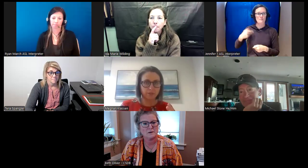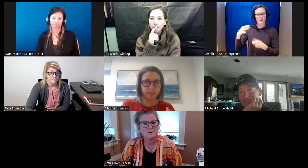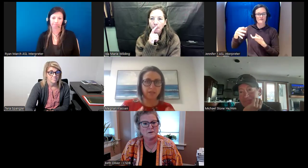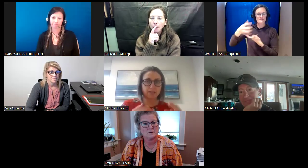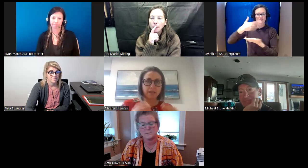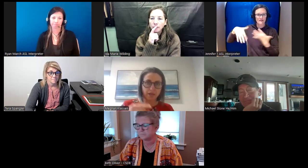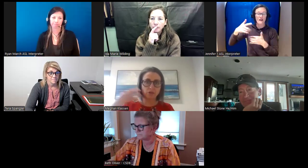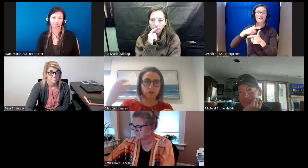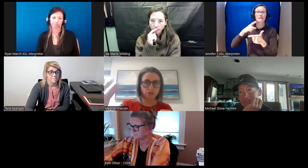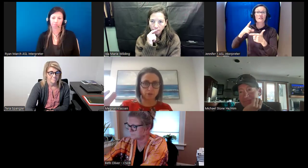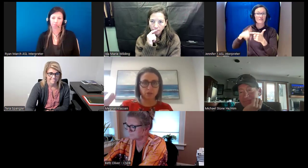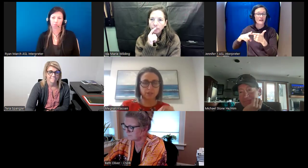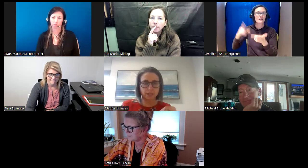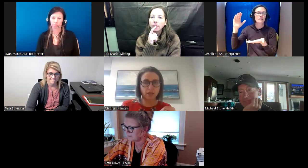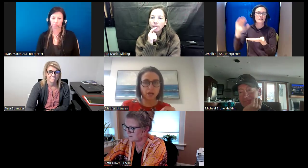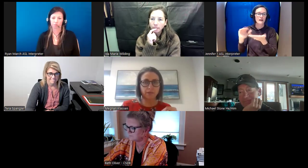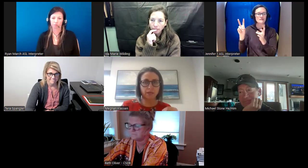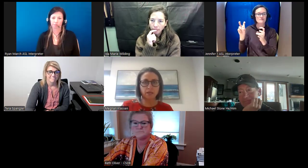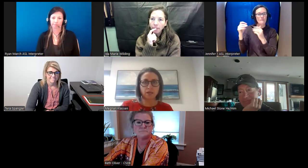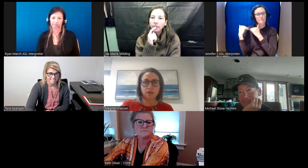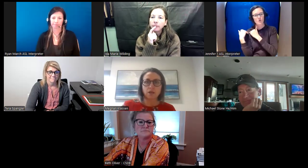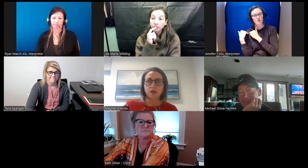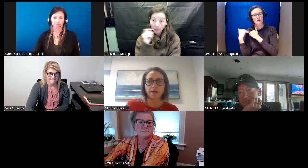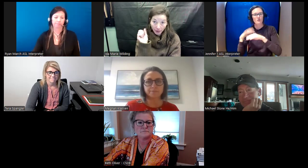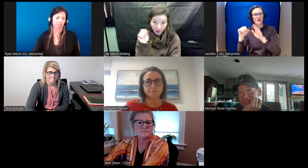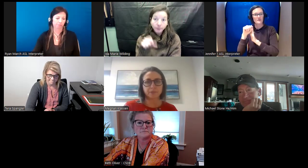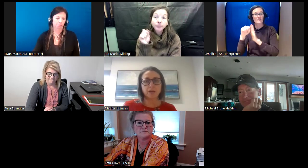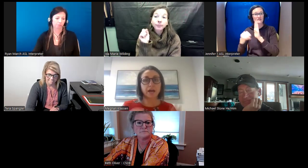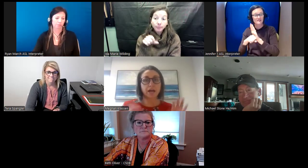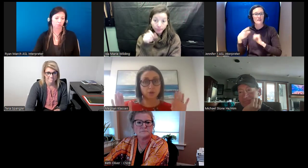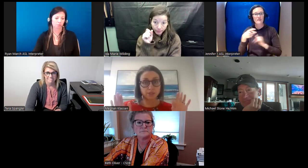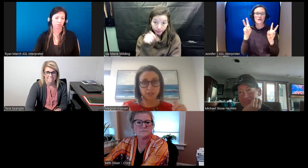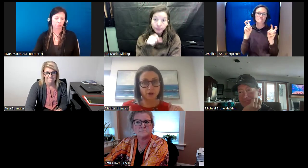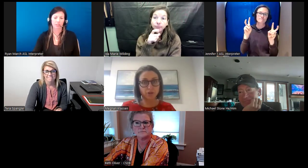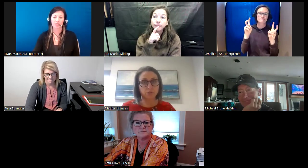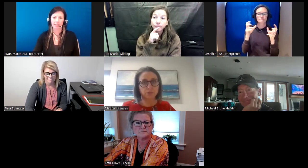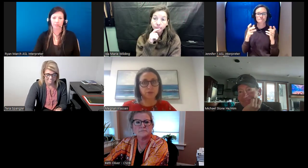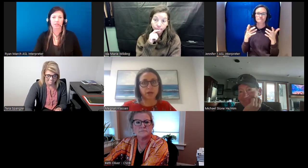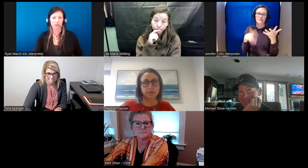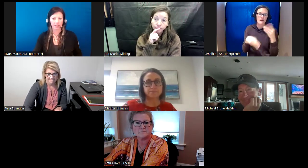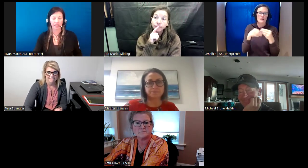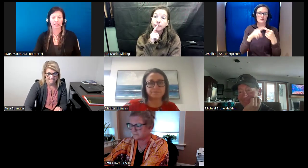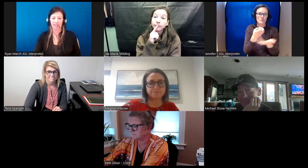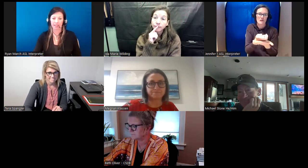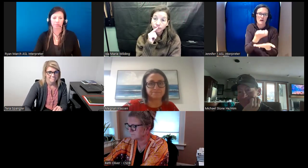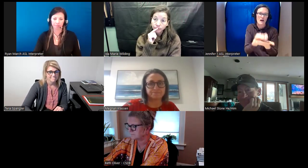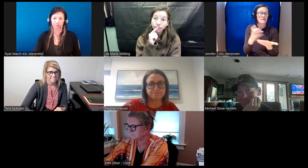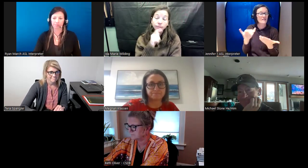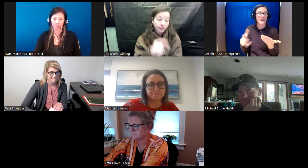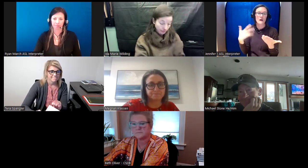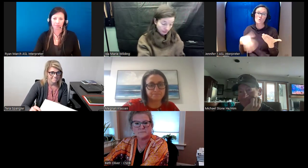on the state and they're contributing to the economy. That always speaks volumes. Yep. Oh, yes. Yep.